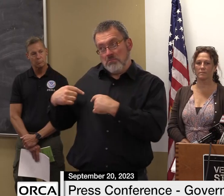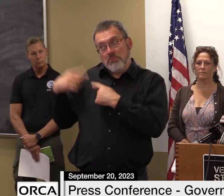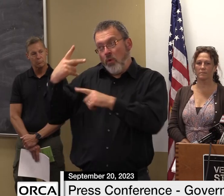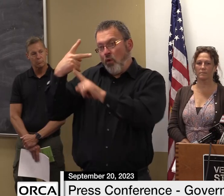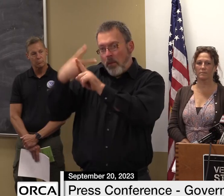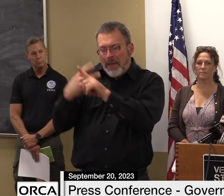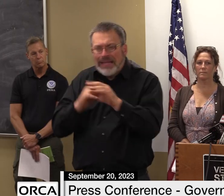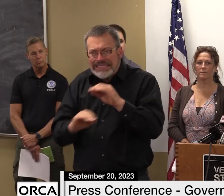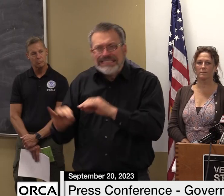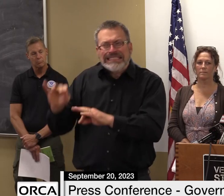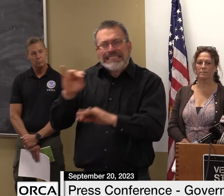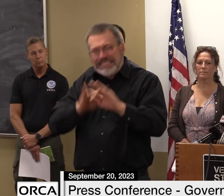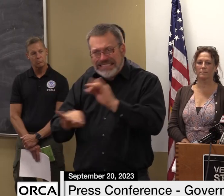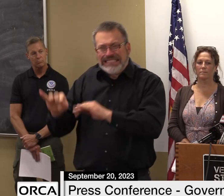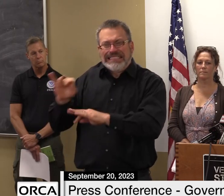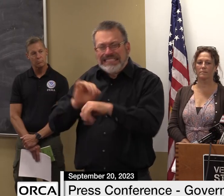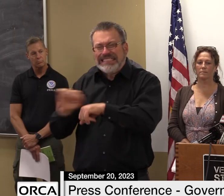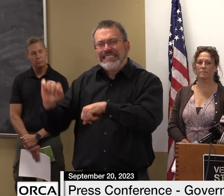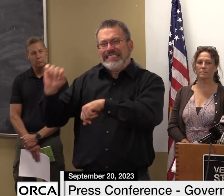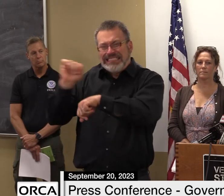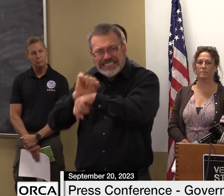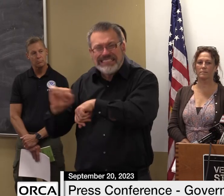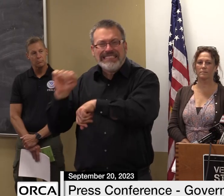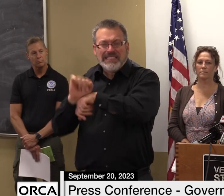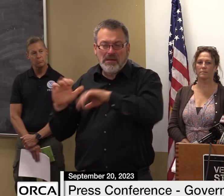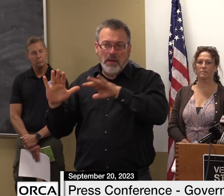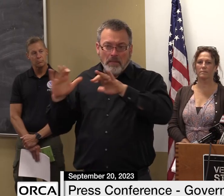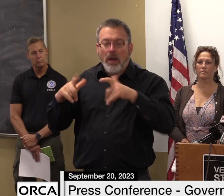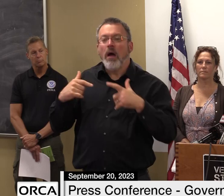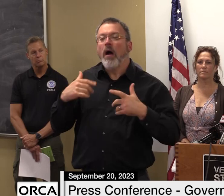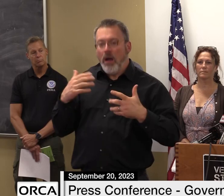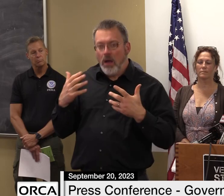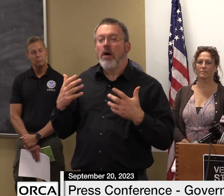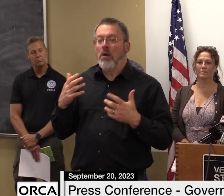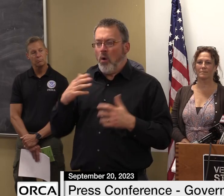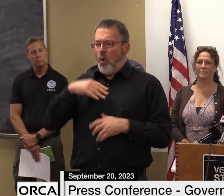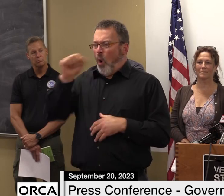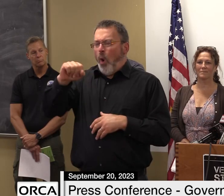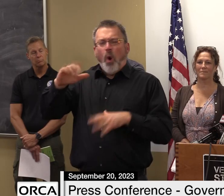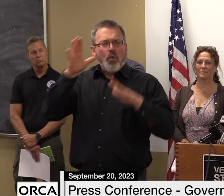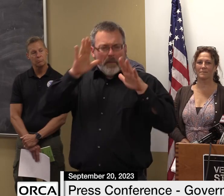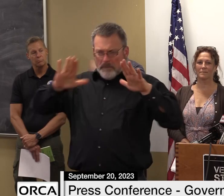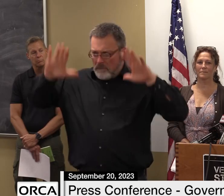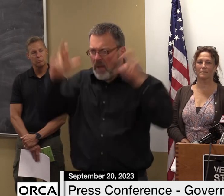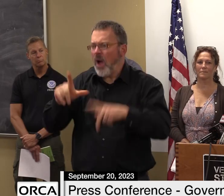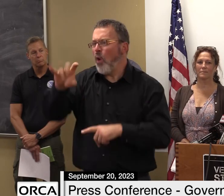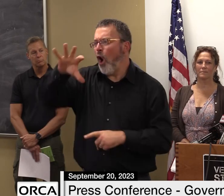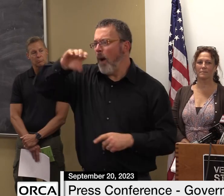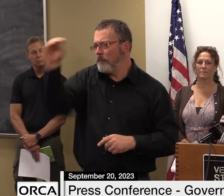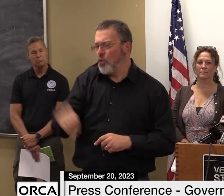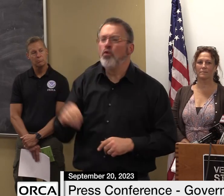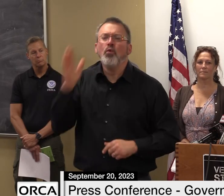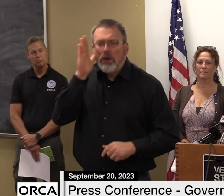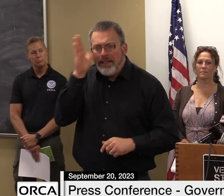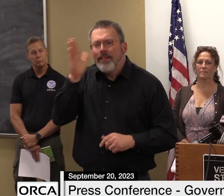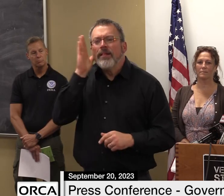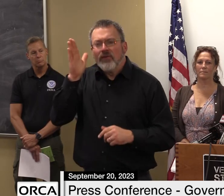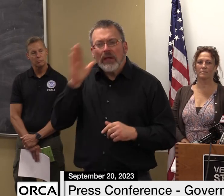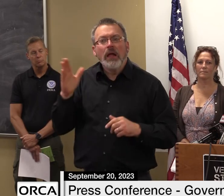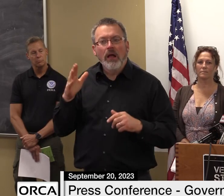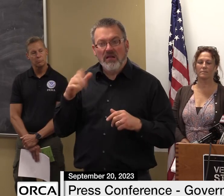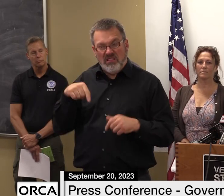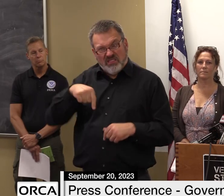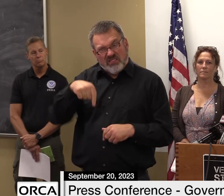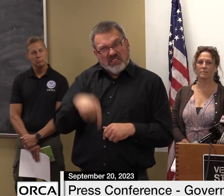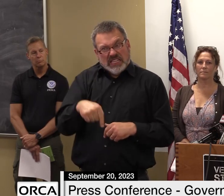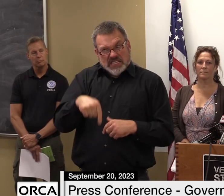able to completely recover, and we have gained so much more out of this process. We know